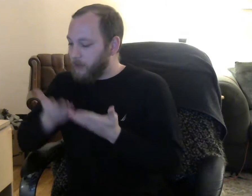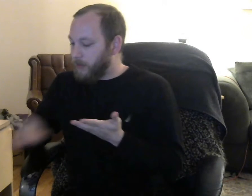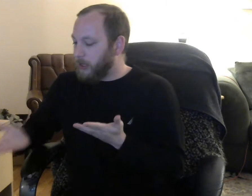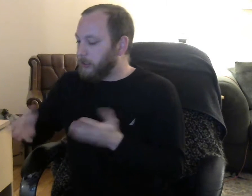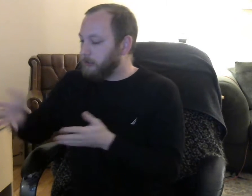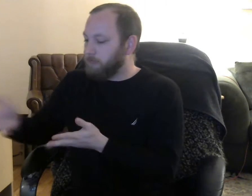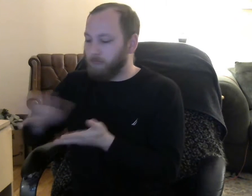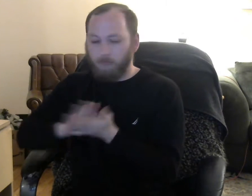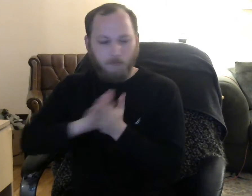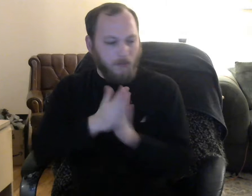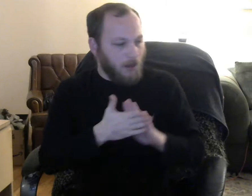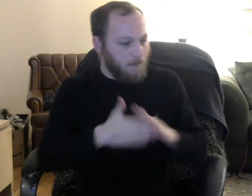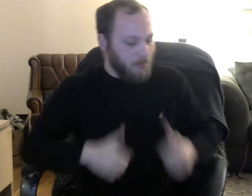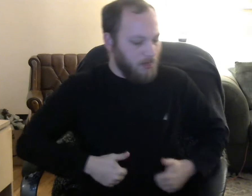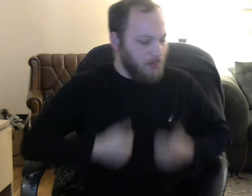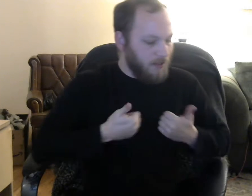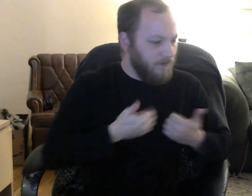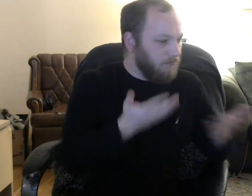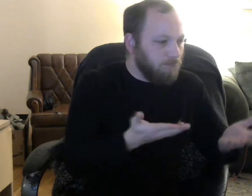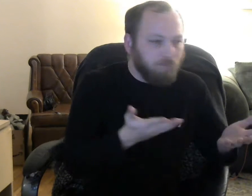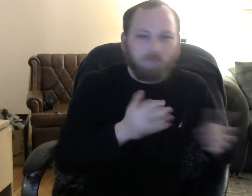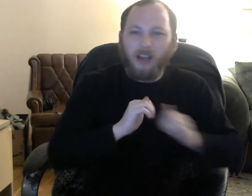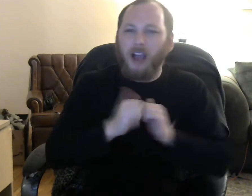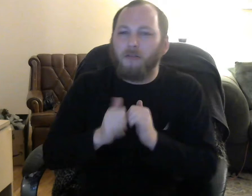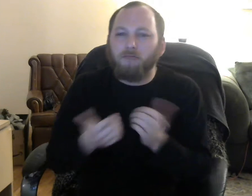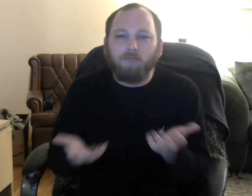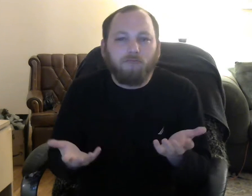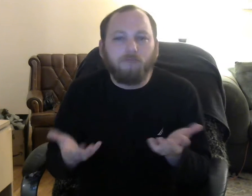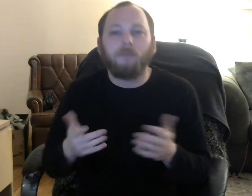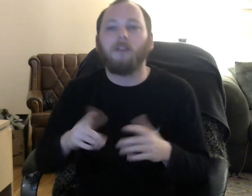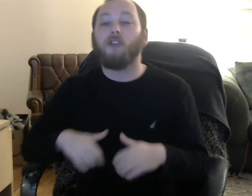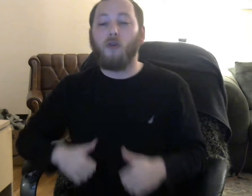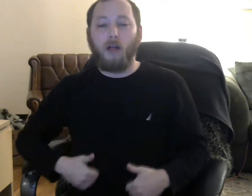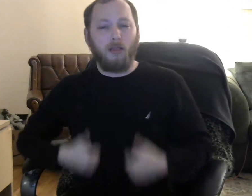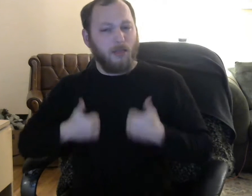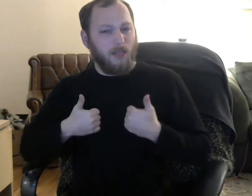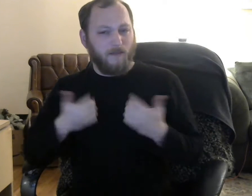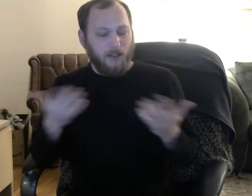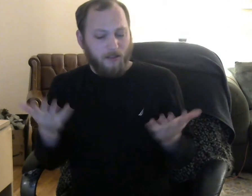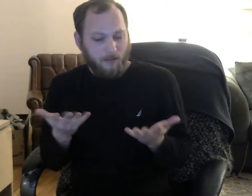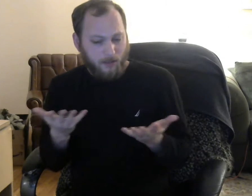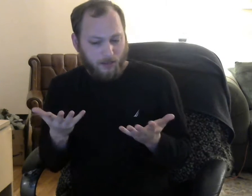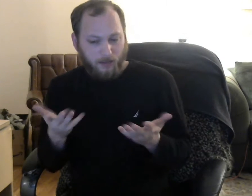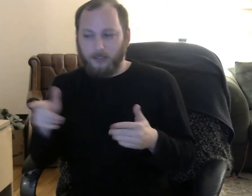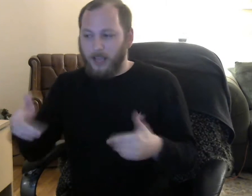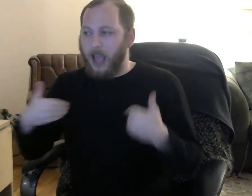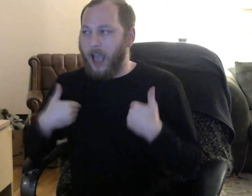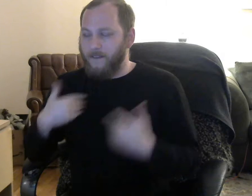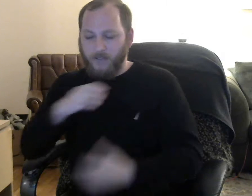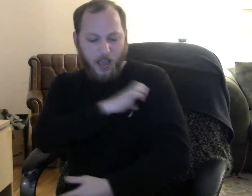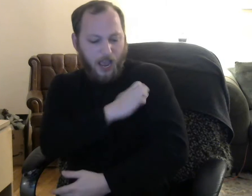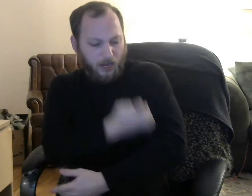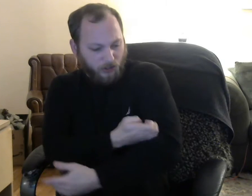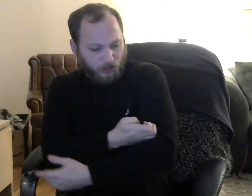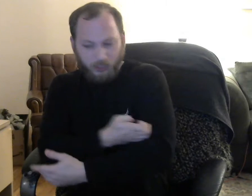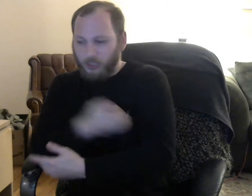well, what makes something living? Well, living things convert energy from one form to another. They